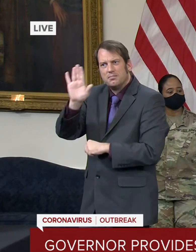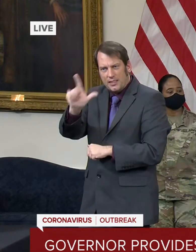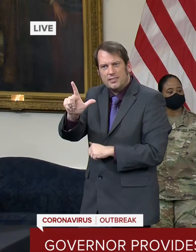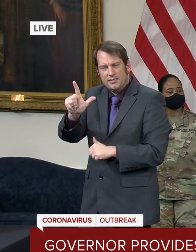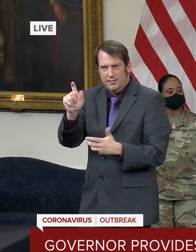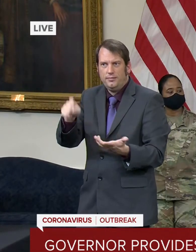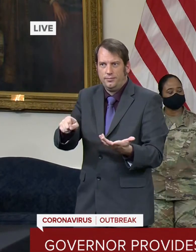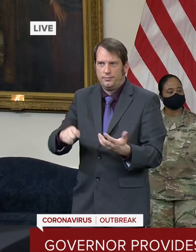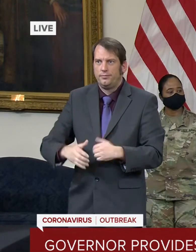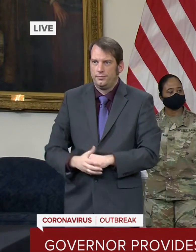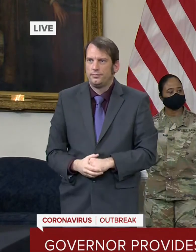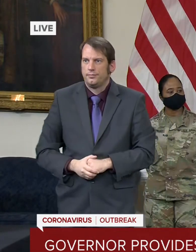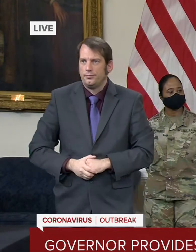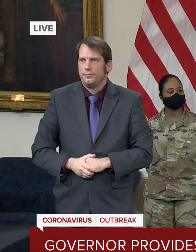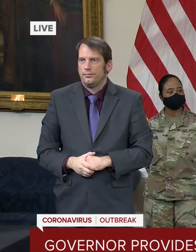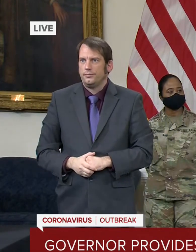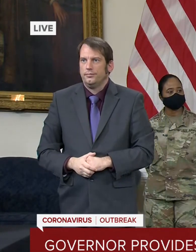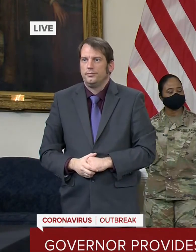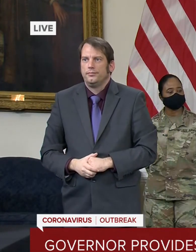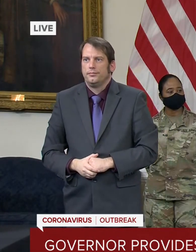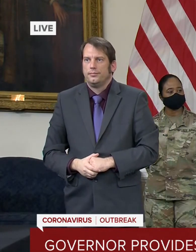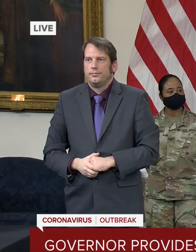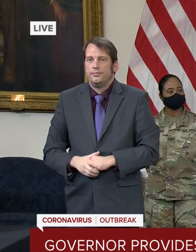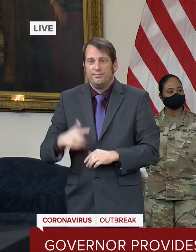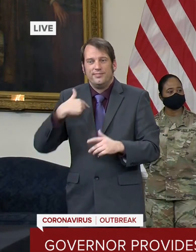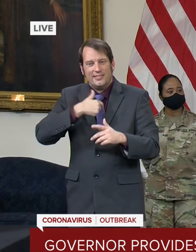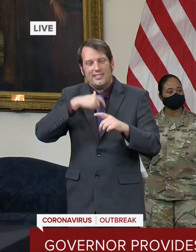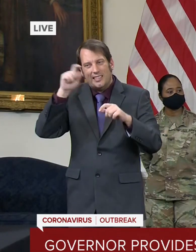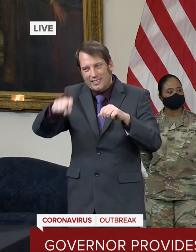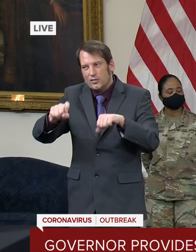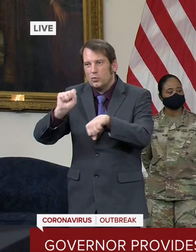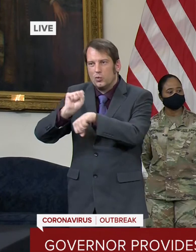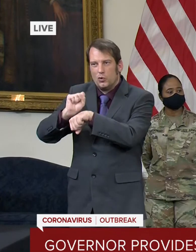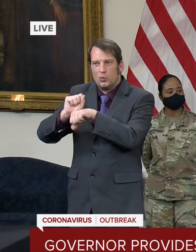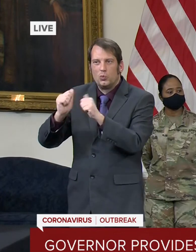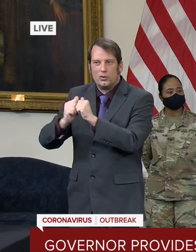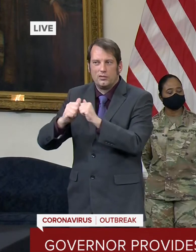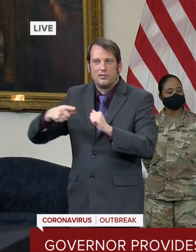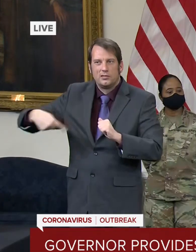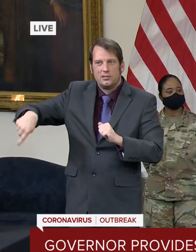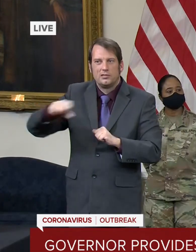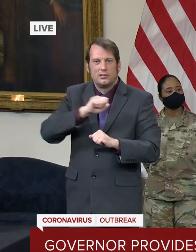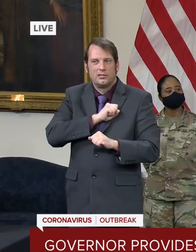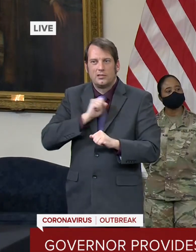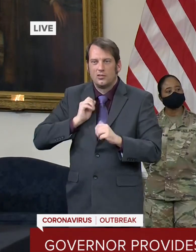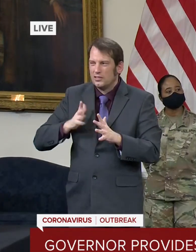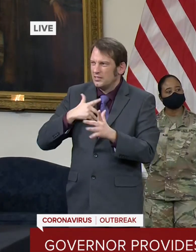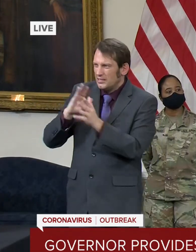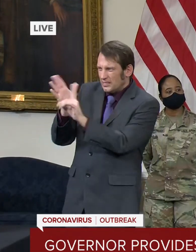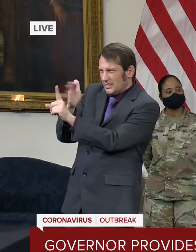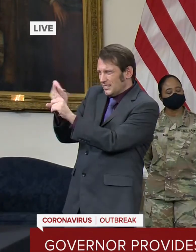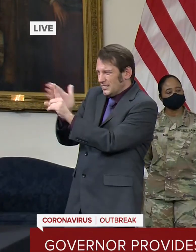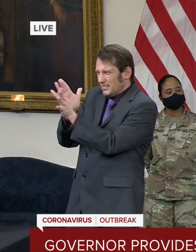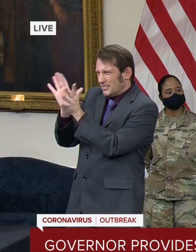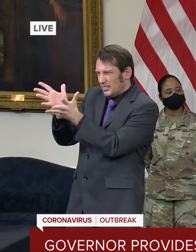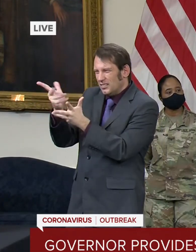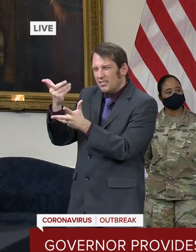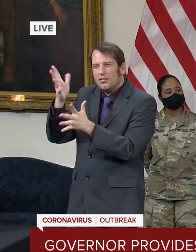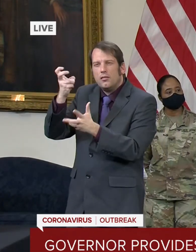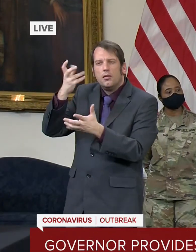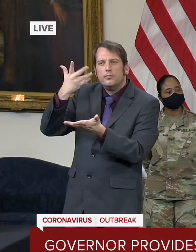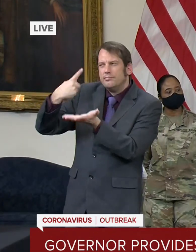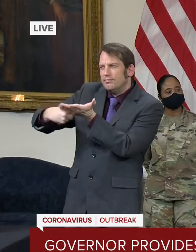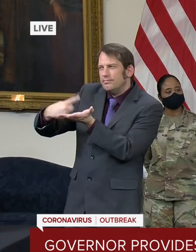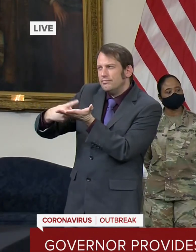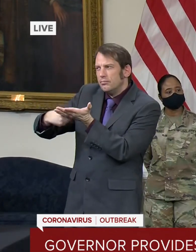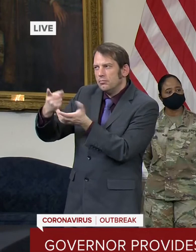hope that together with the Senate we can talk some sense into the House, but we look forward to getting this